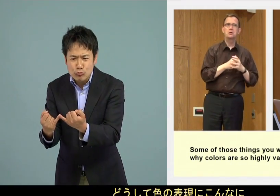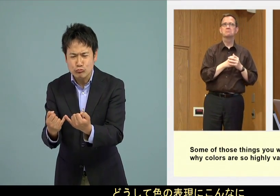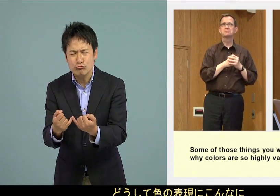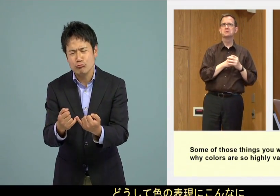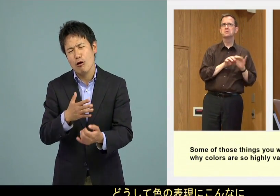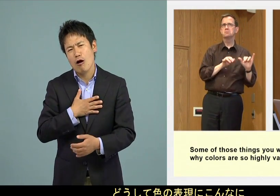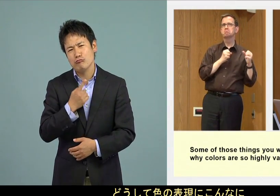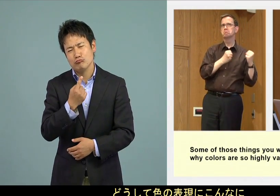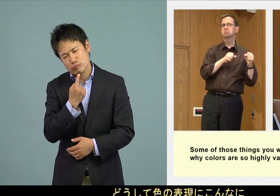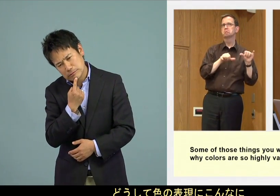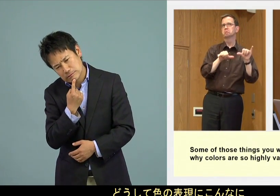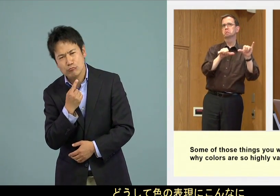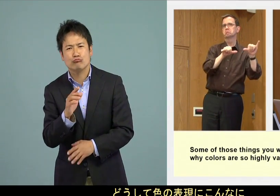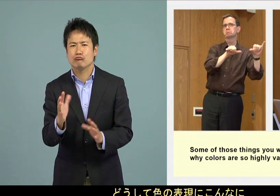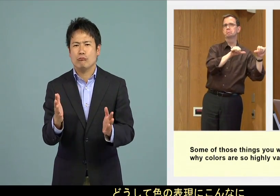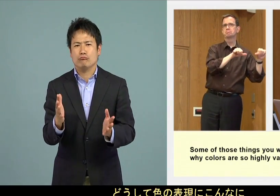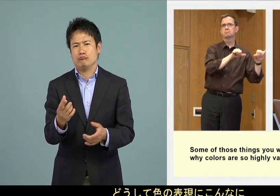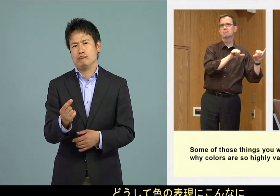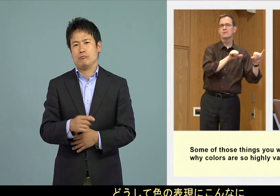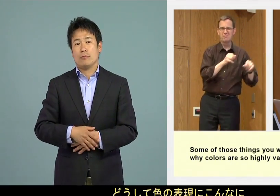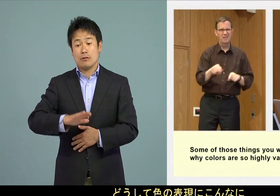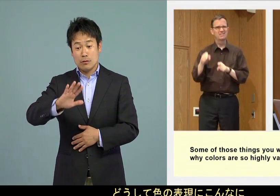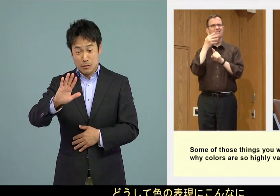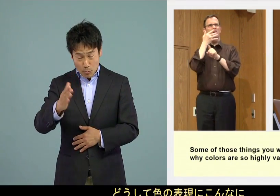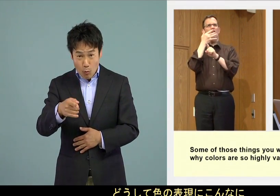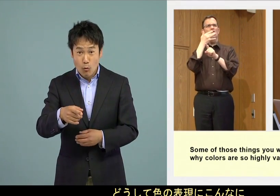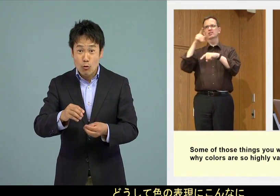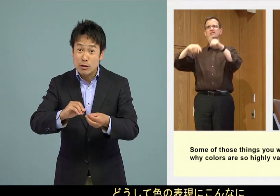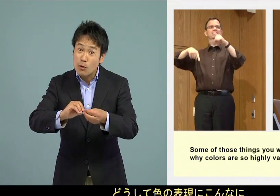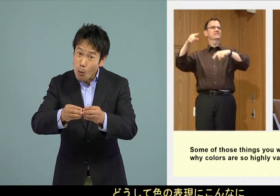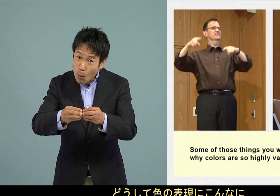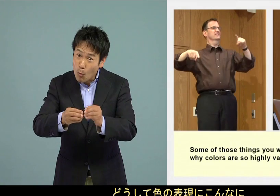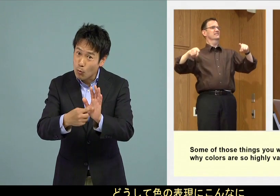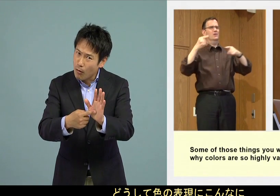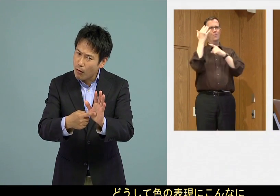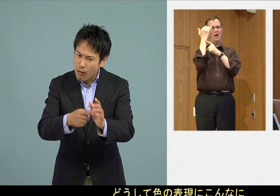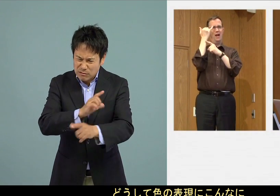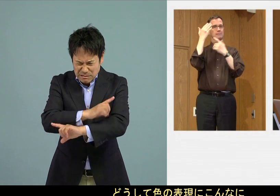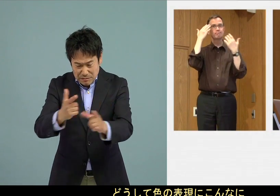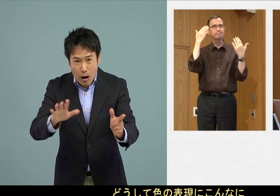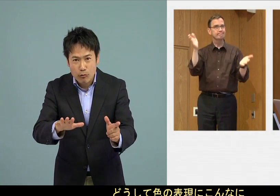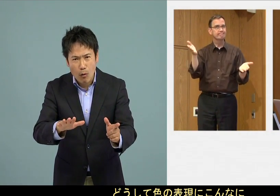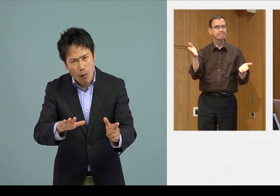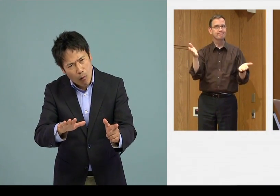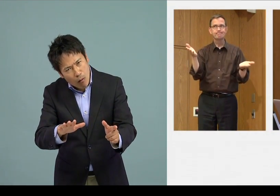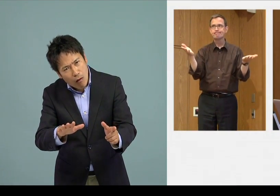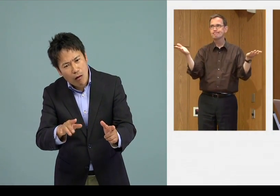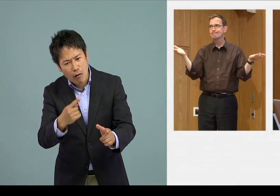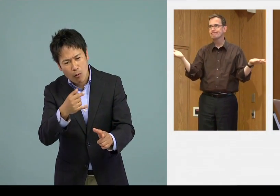But I'm not sure why colours are so highly variable. I think